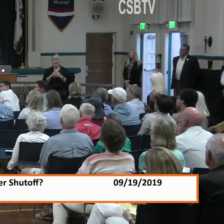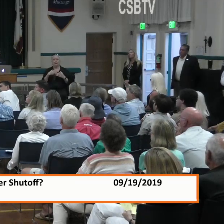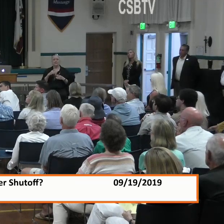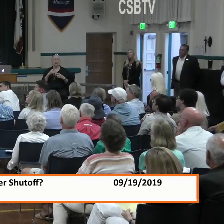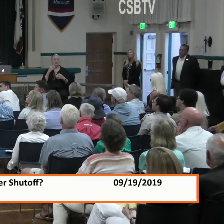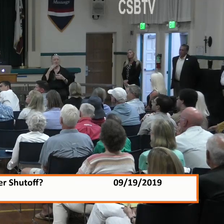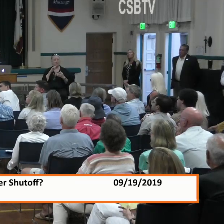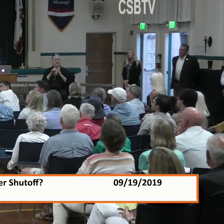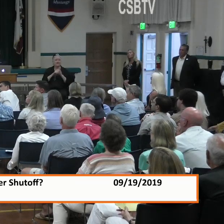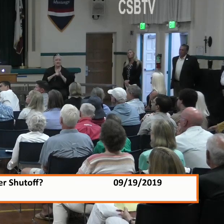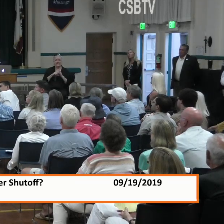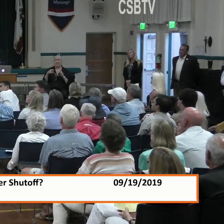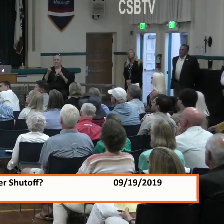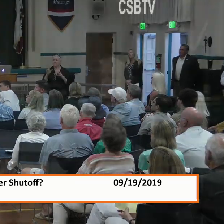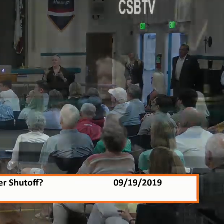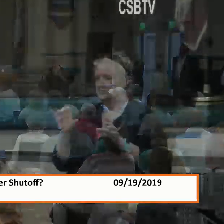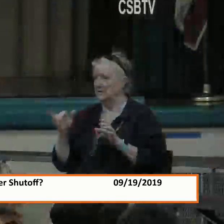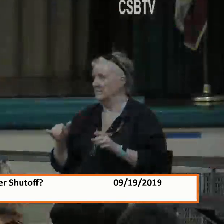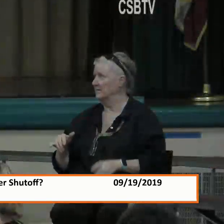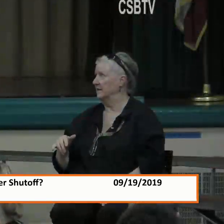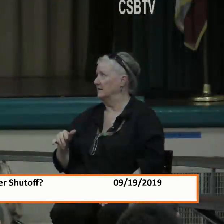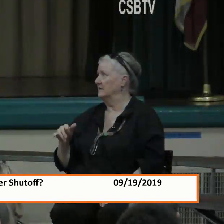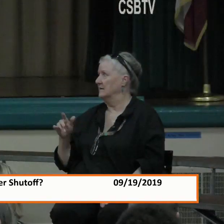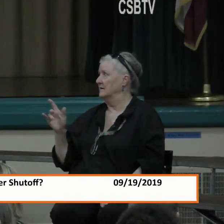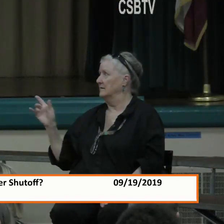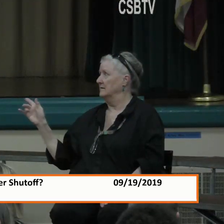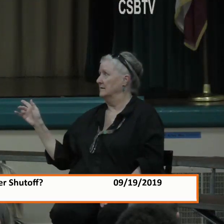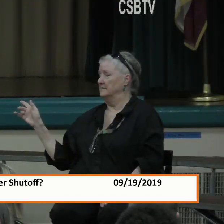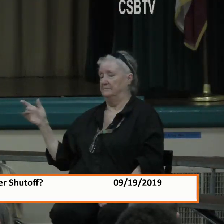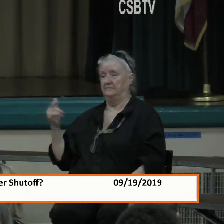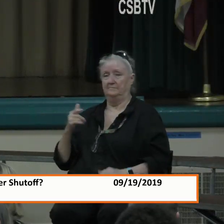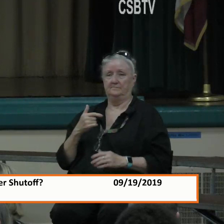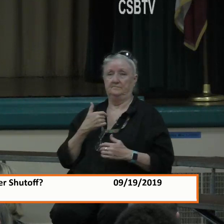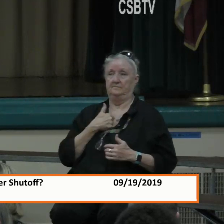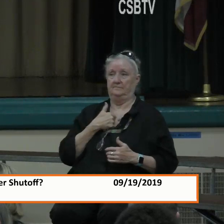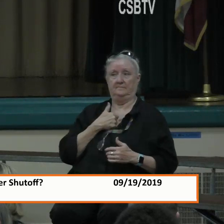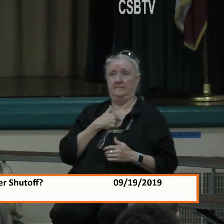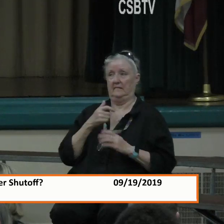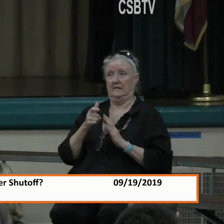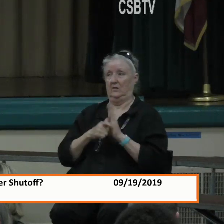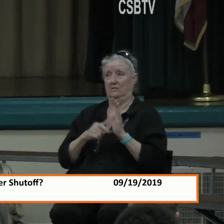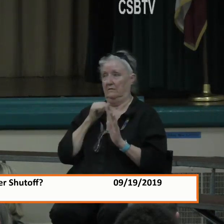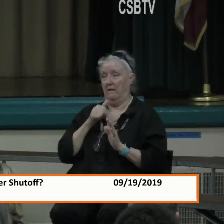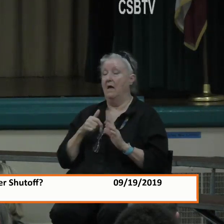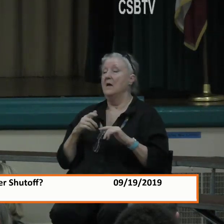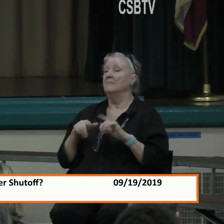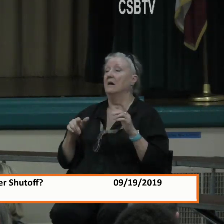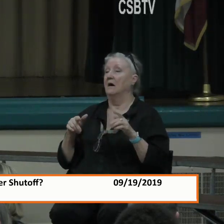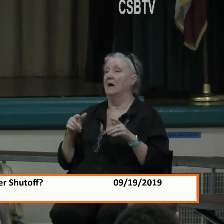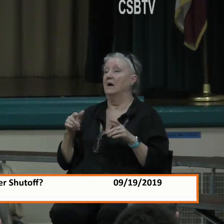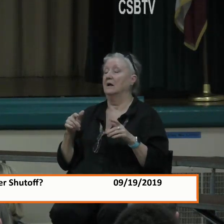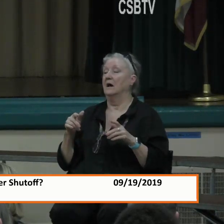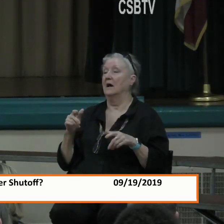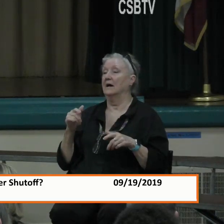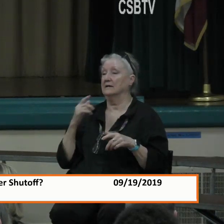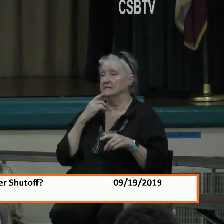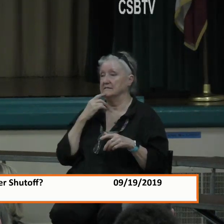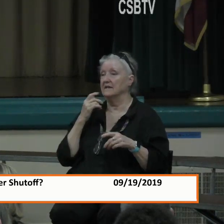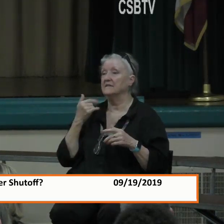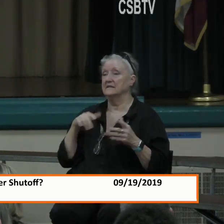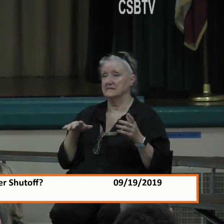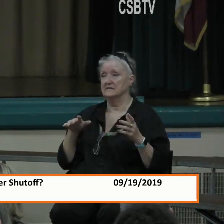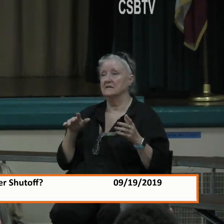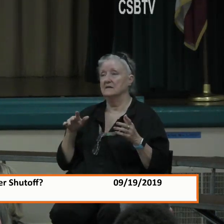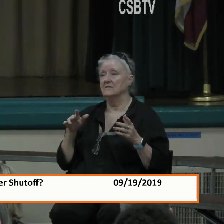and the PUC is doing about that. Yeah, and I'm not a lawyer, so, but I would say is that what this